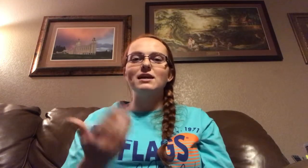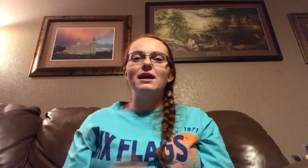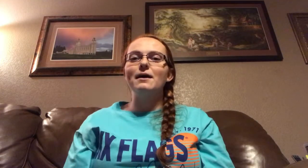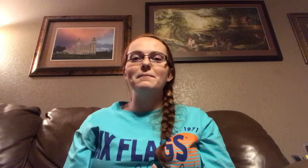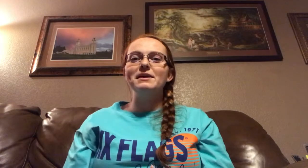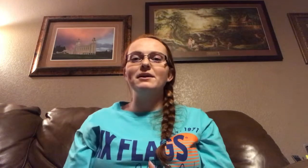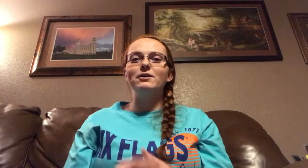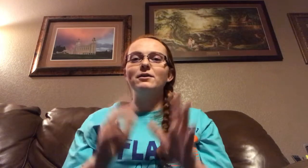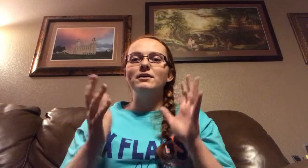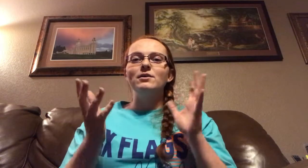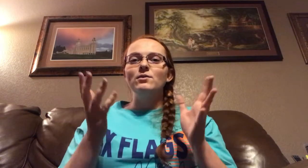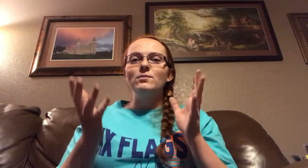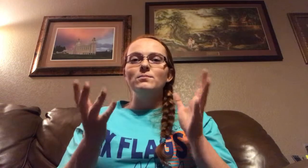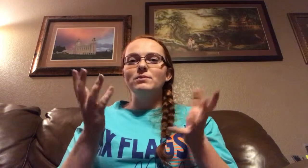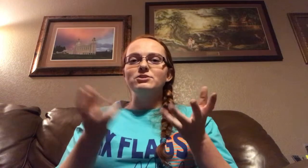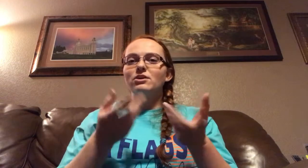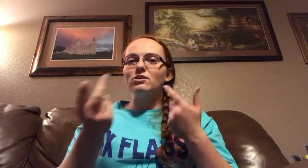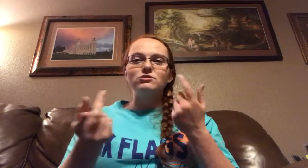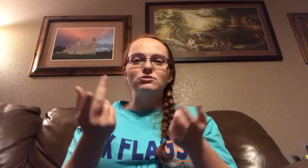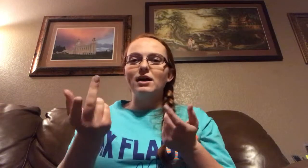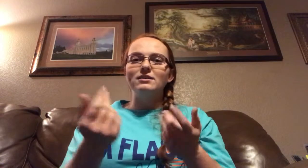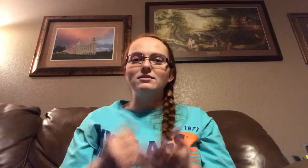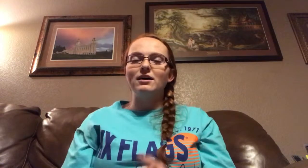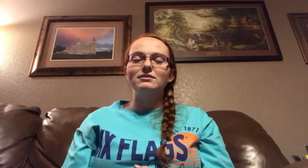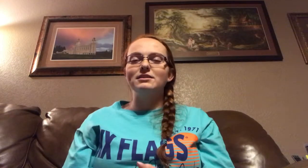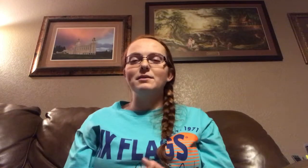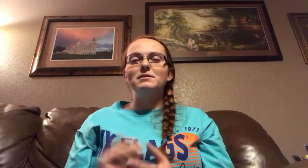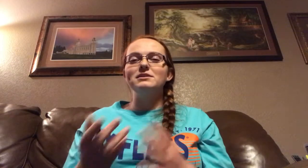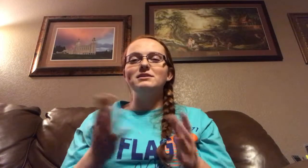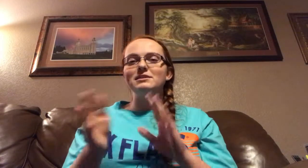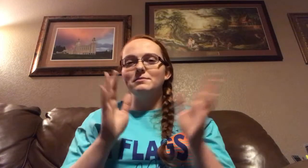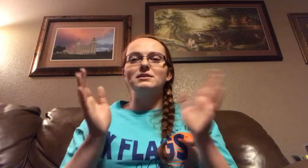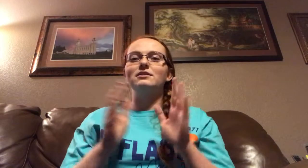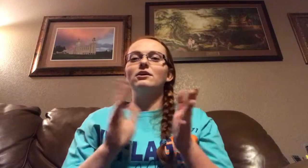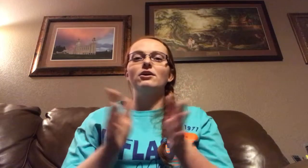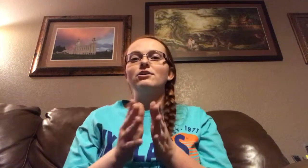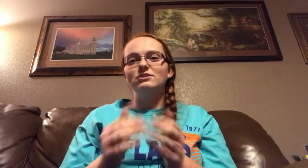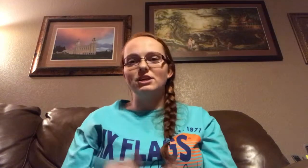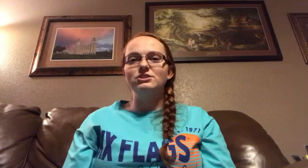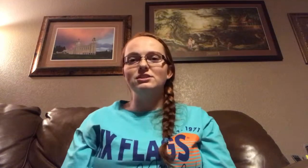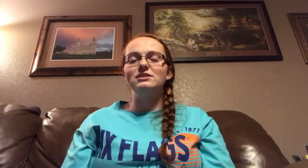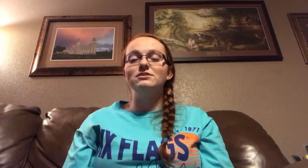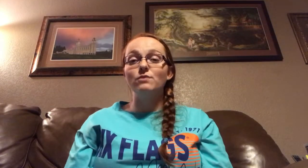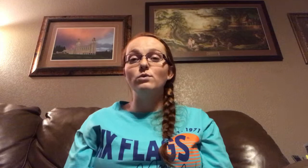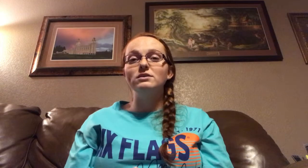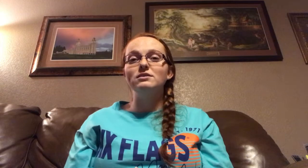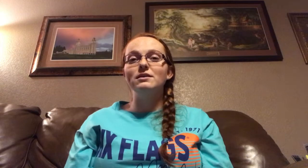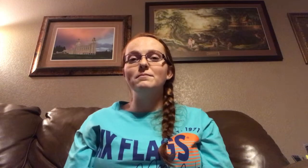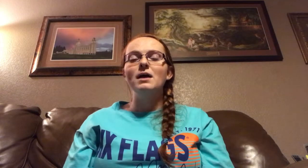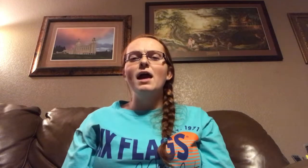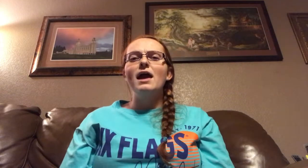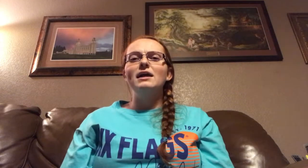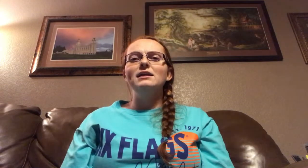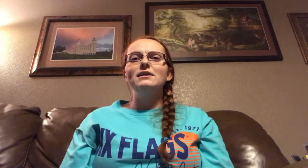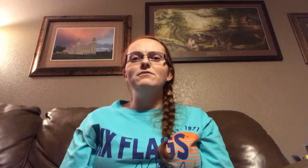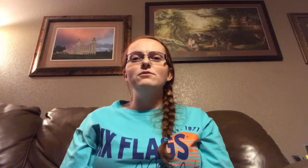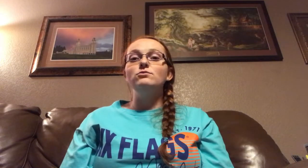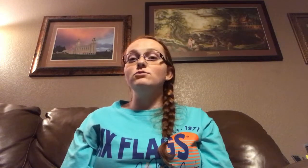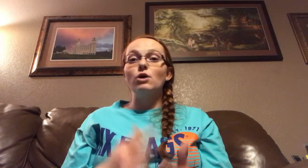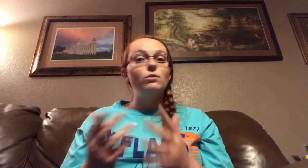saying up here, but you're also trying to talk to them. It just seems like not all your attention is devoted to them. And if you don't